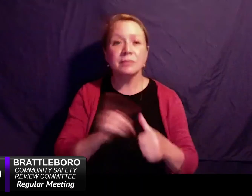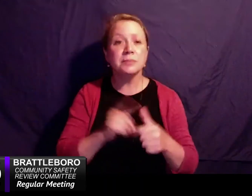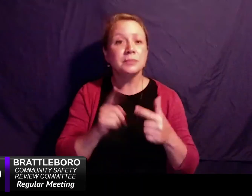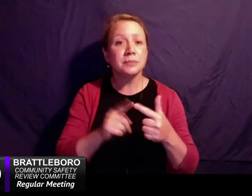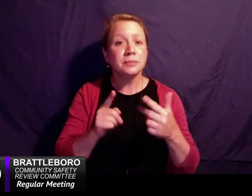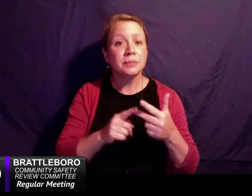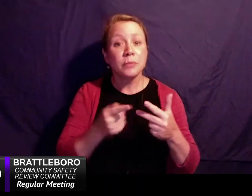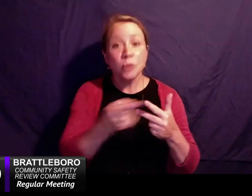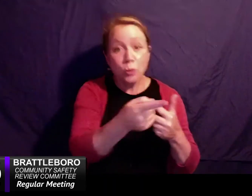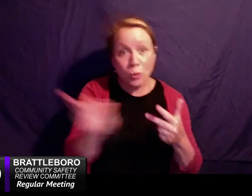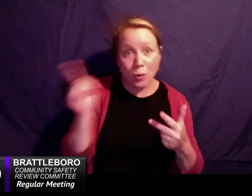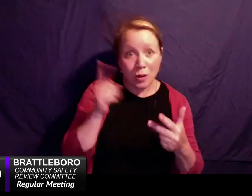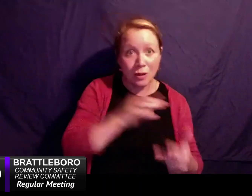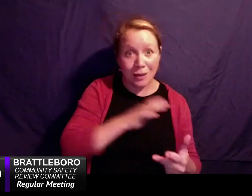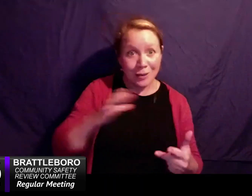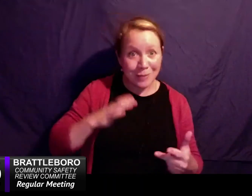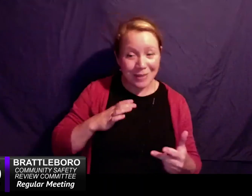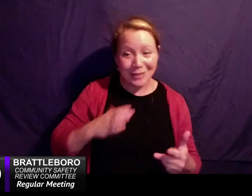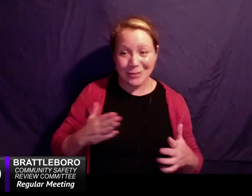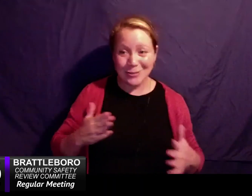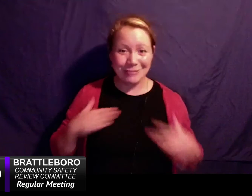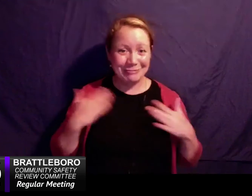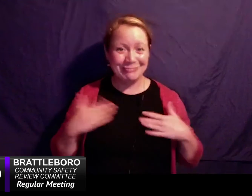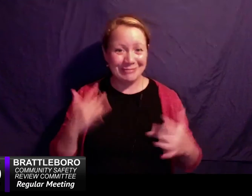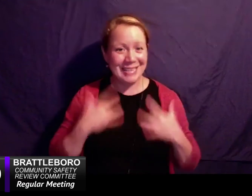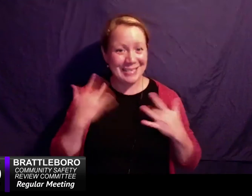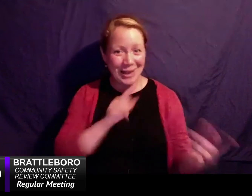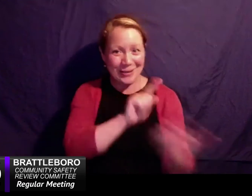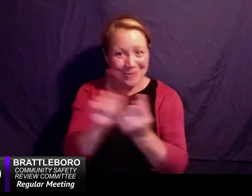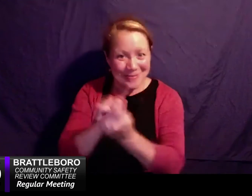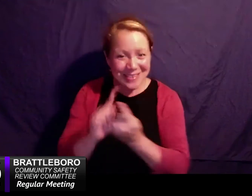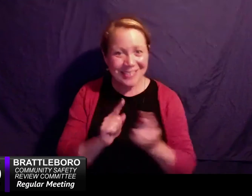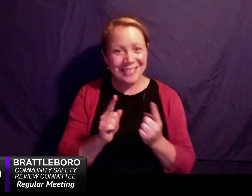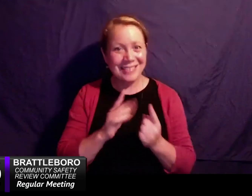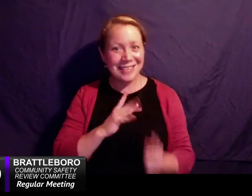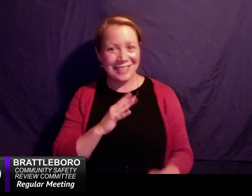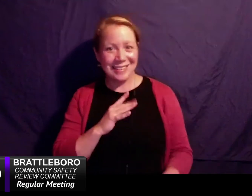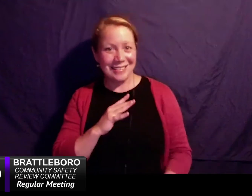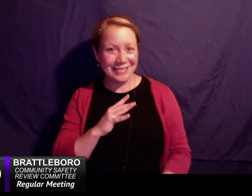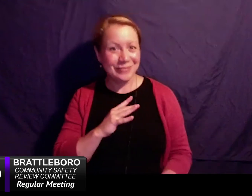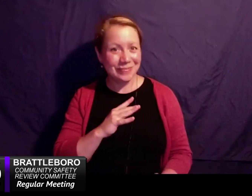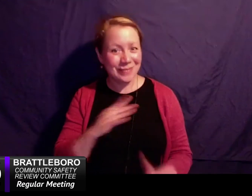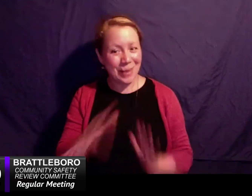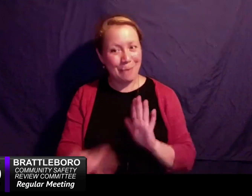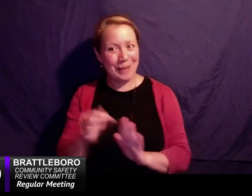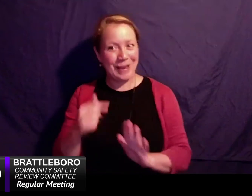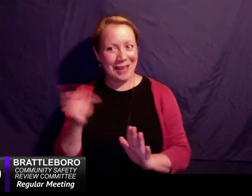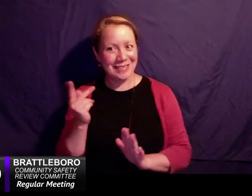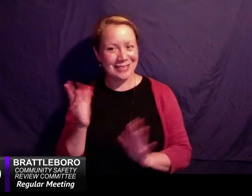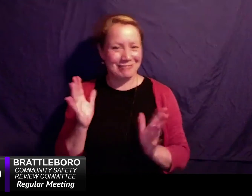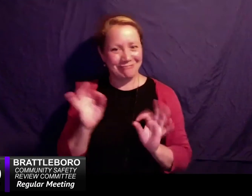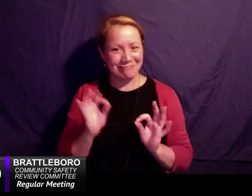committee, who are so happy to meet and so happy to have been selected,